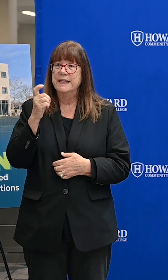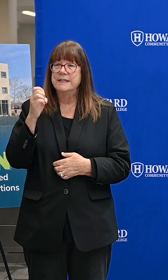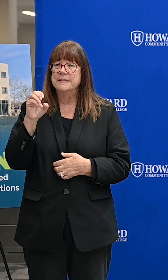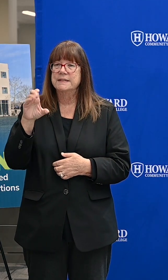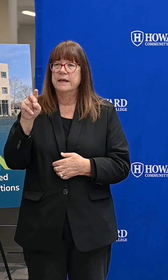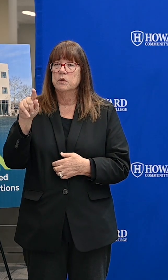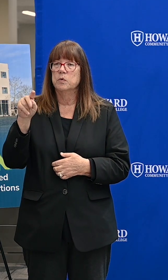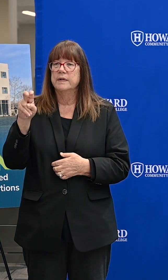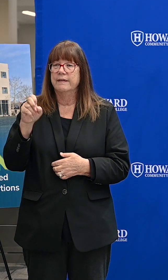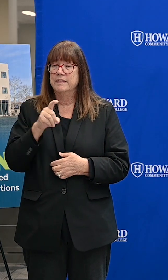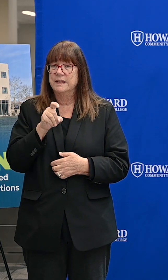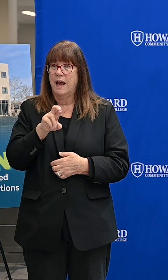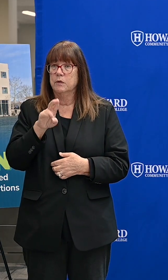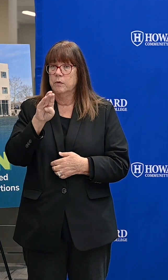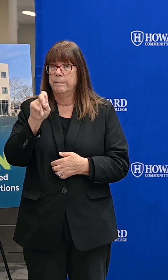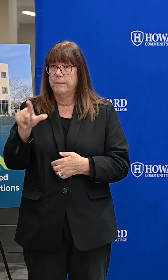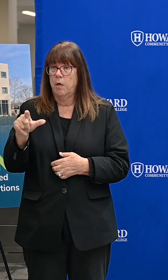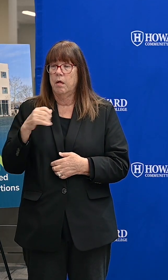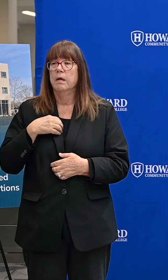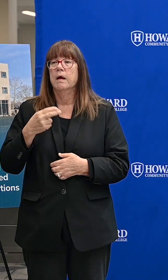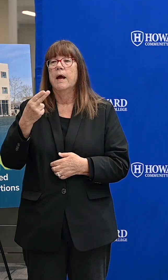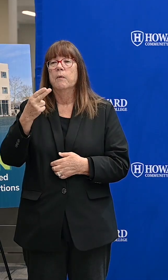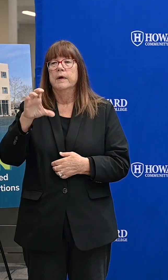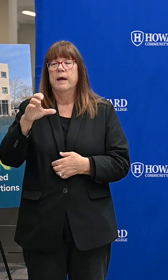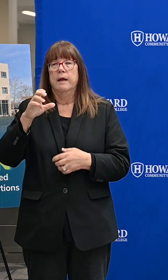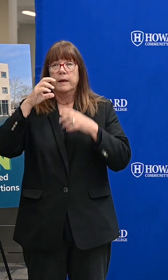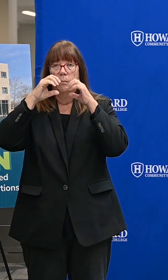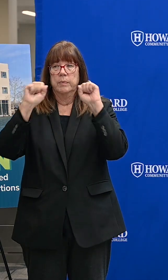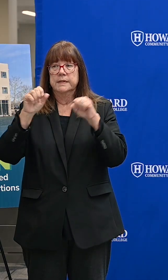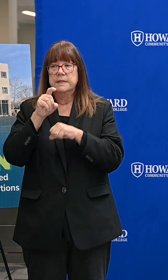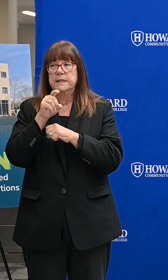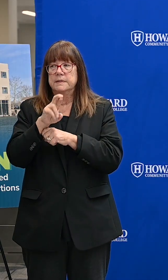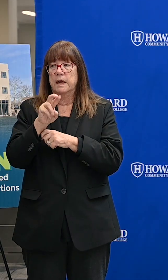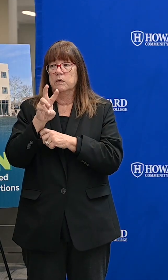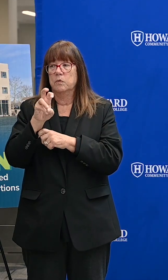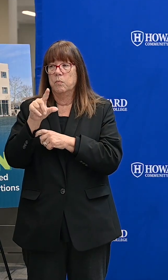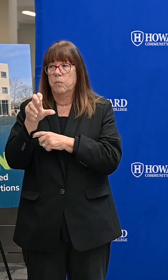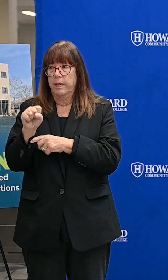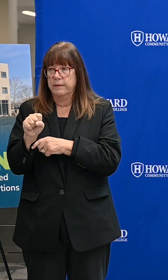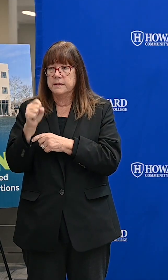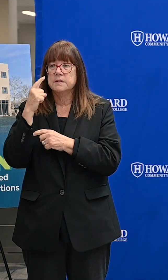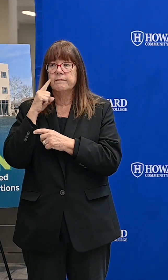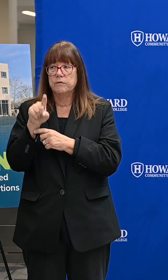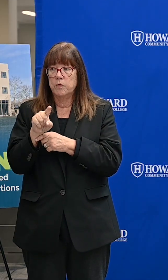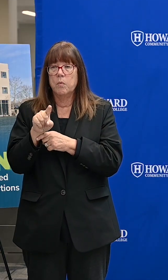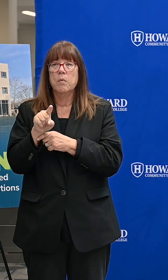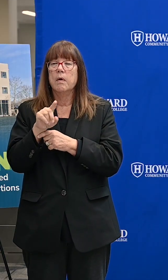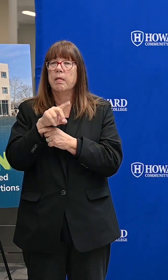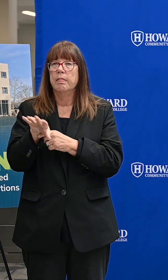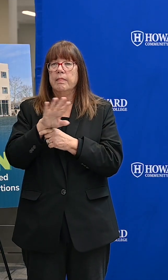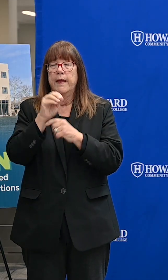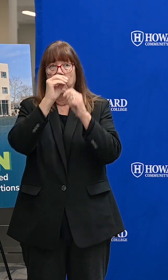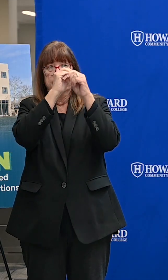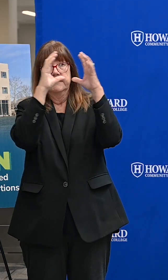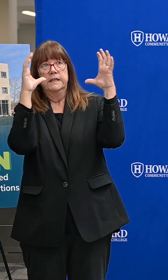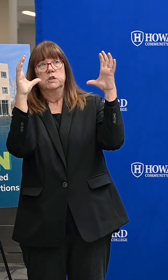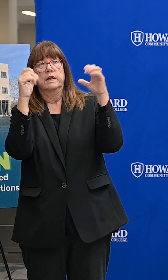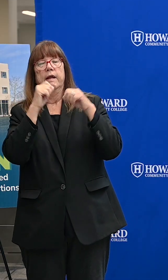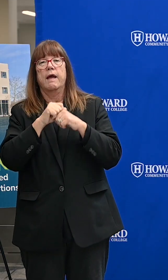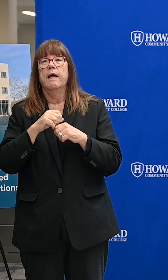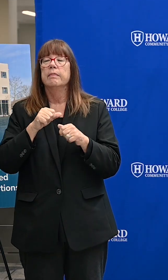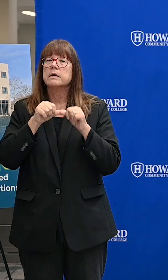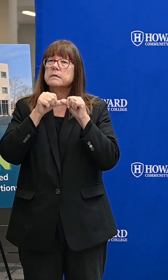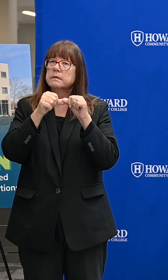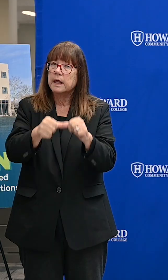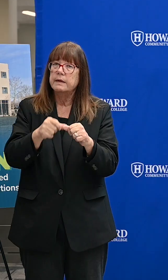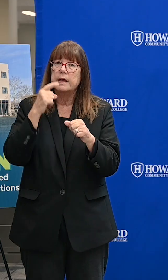Dr. Ball, and our Howard County President, Dr. Willis, for their vision and